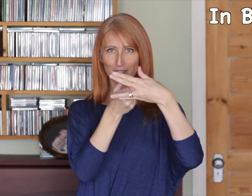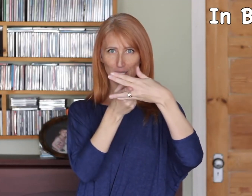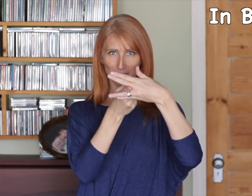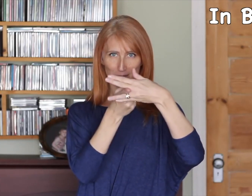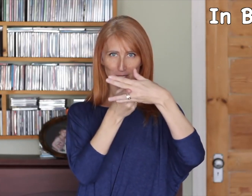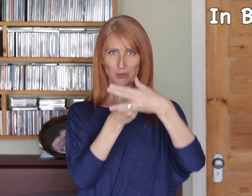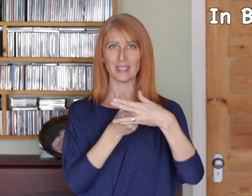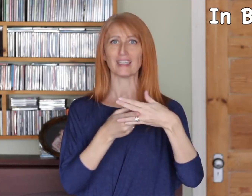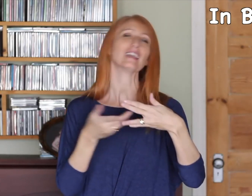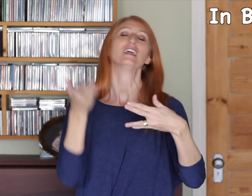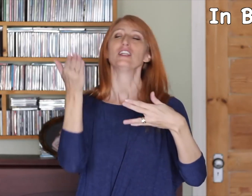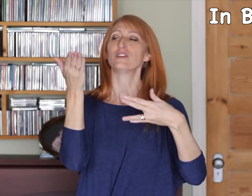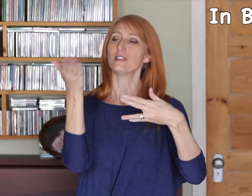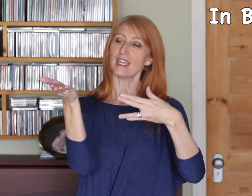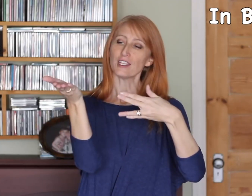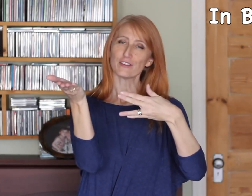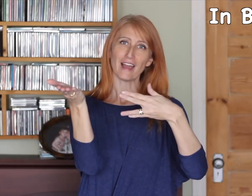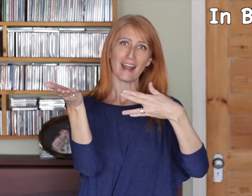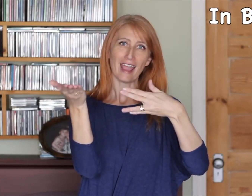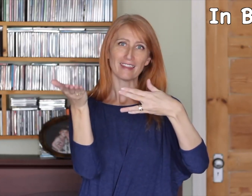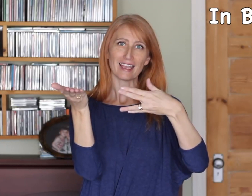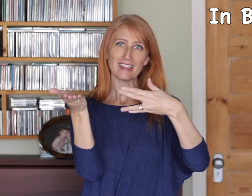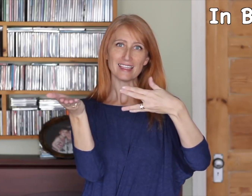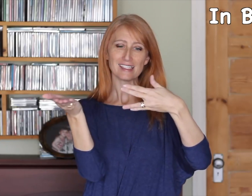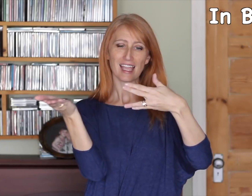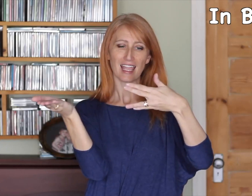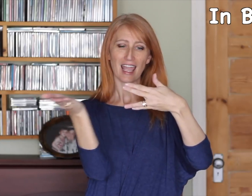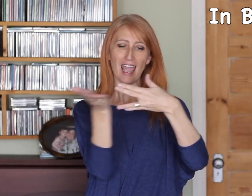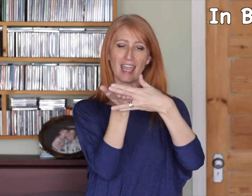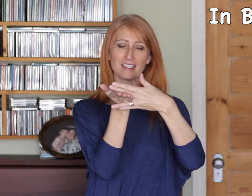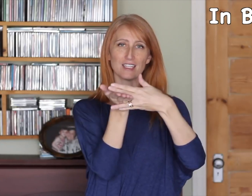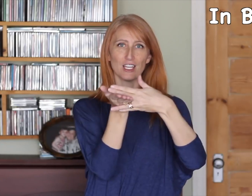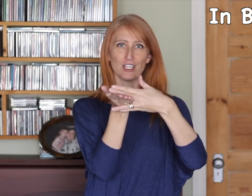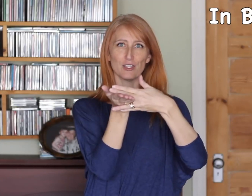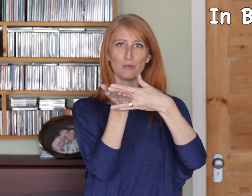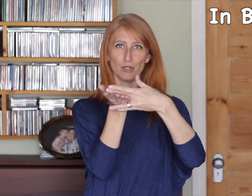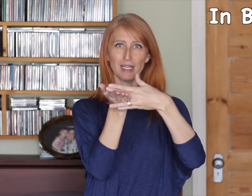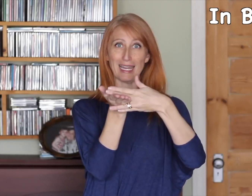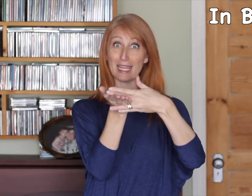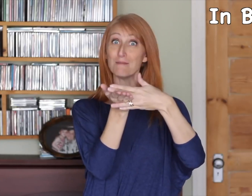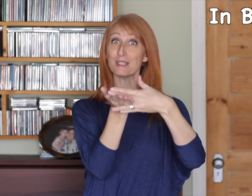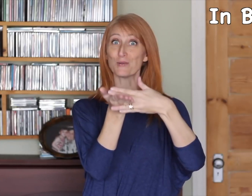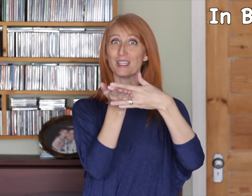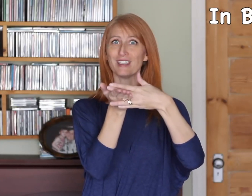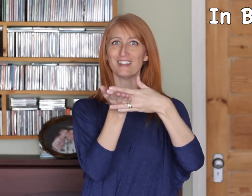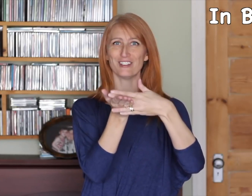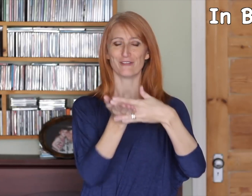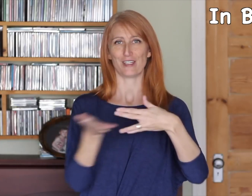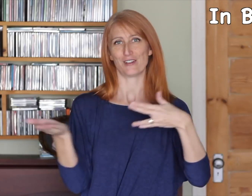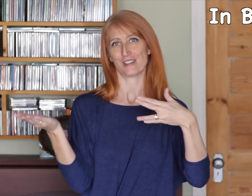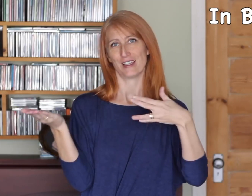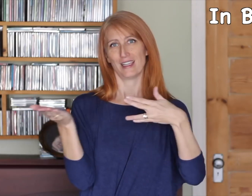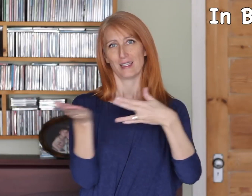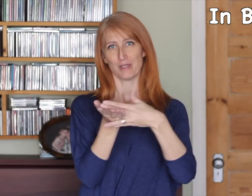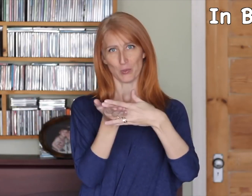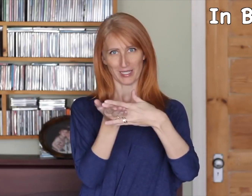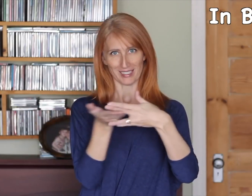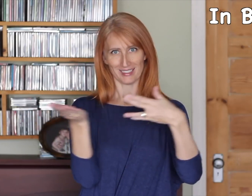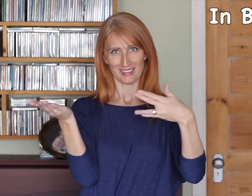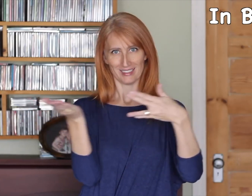the space in between. You take your flat hand like this and you put it in between your fingers. Between, like